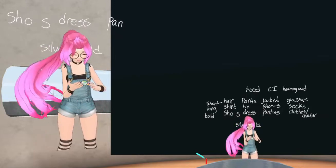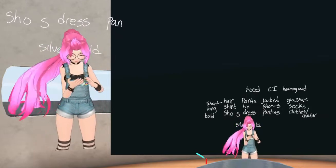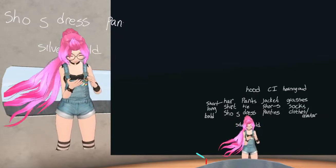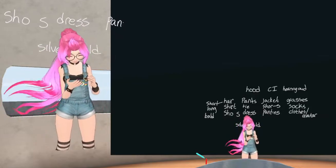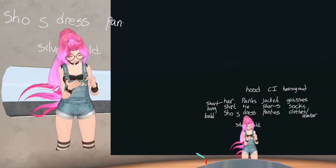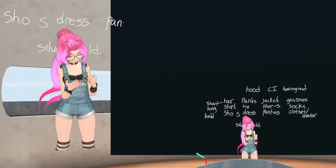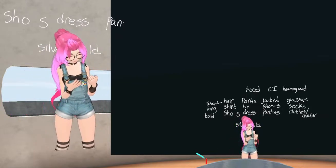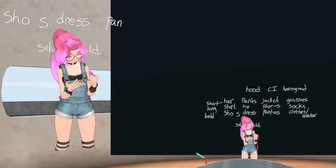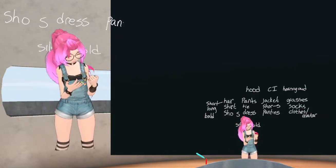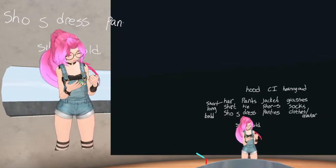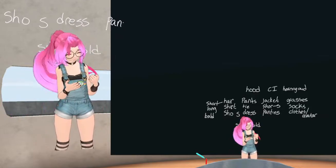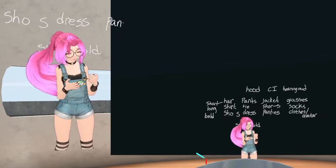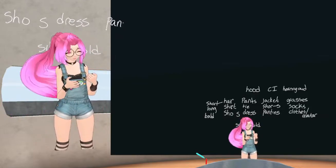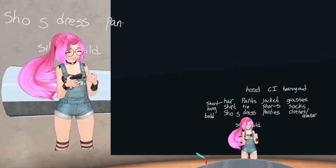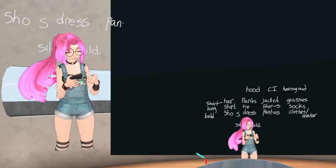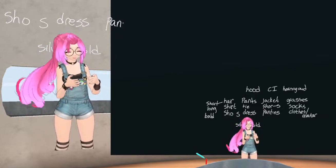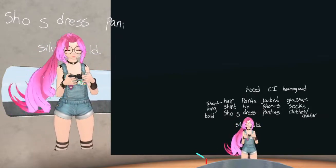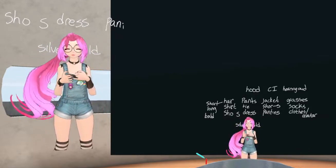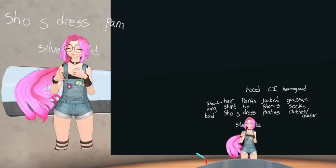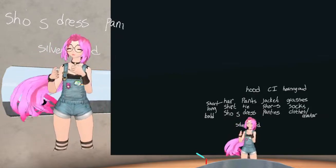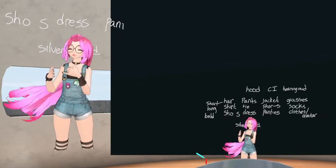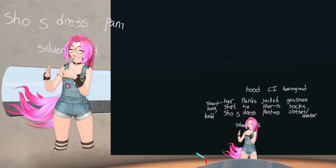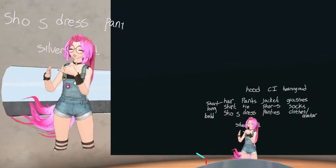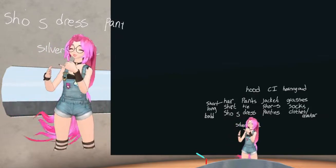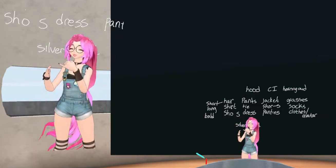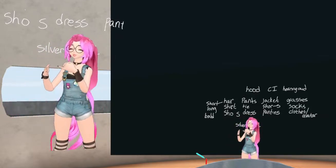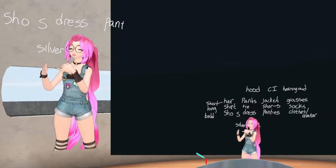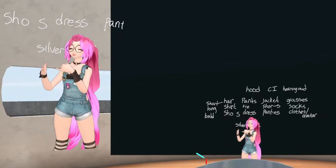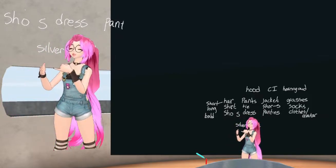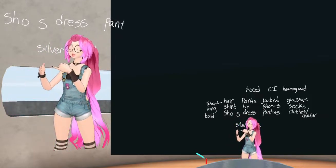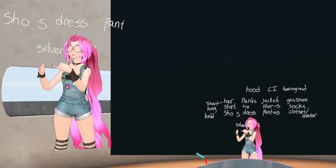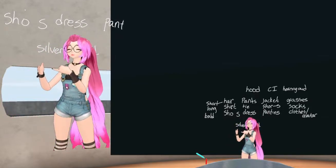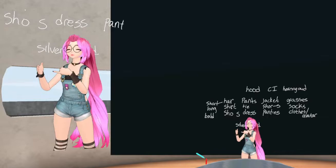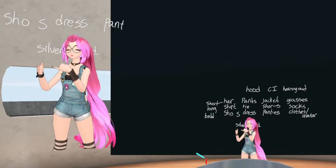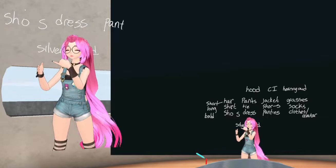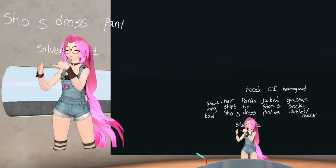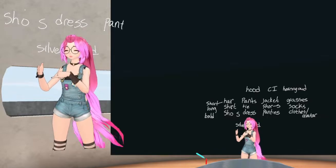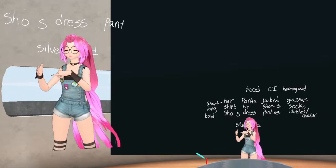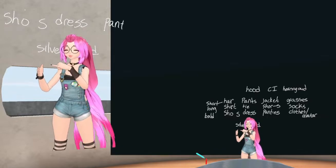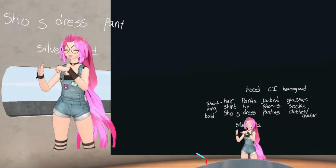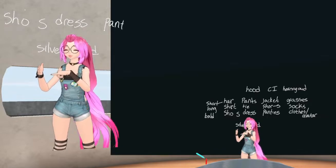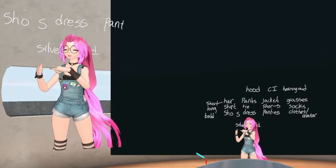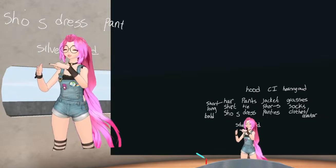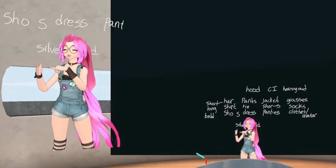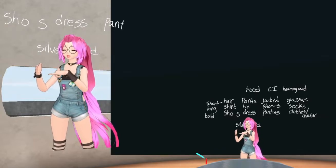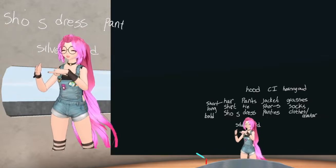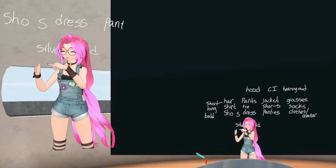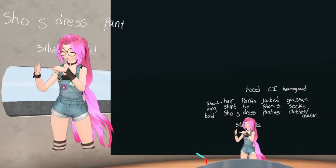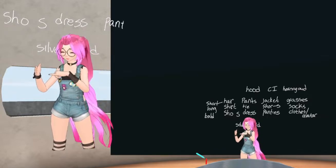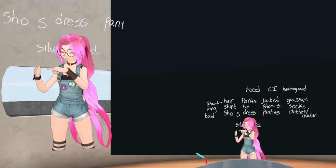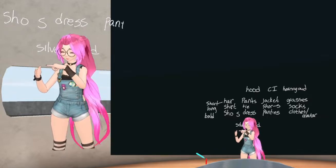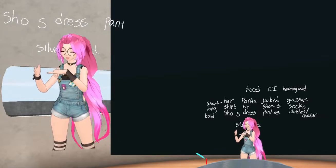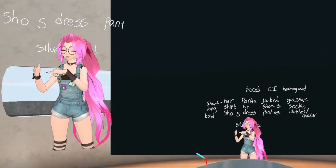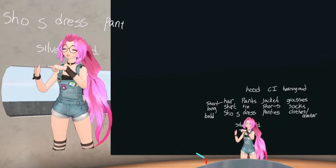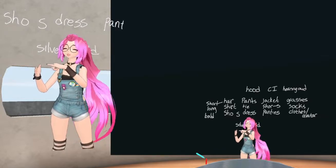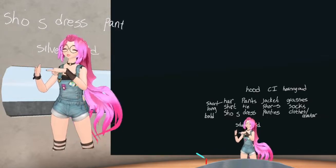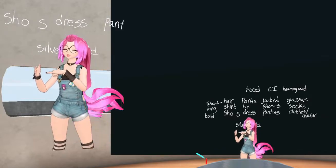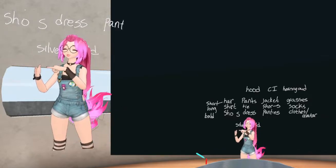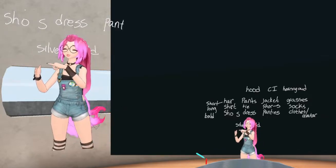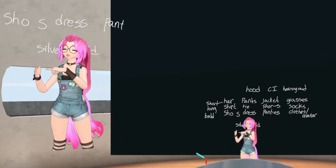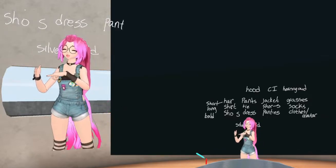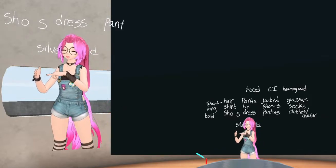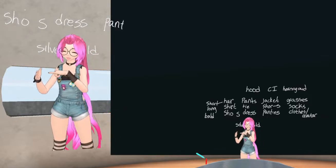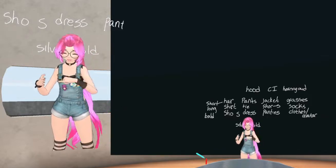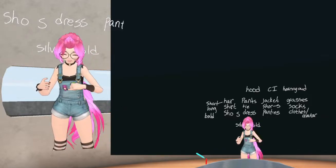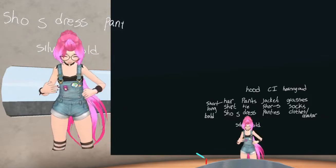Sometimes turning it off and on fixes it. I sign design like draw. So this is like saying draw. It's like you're showing